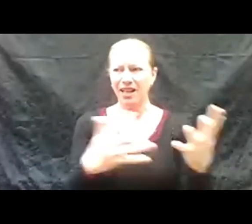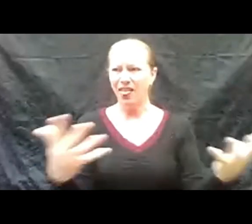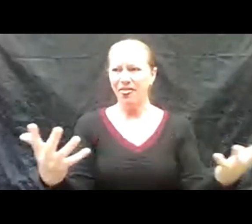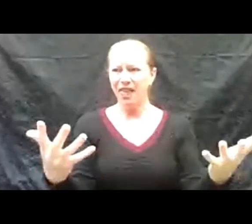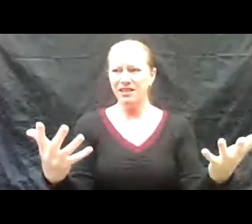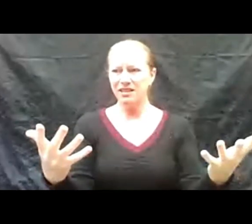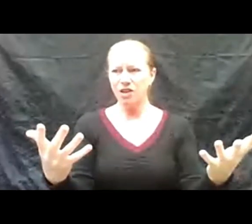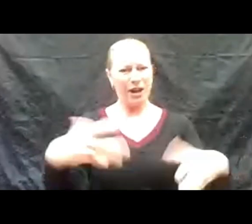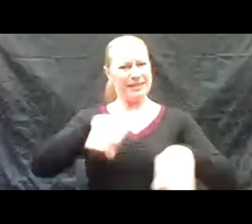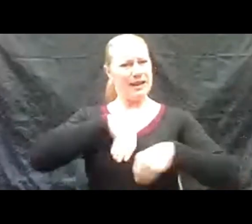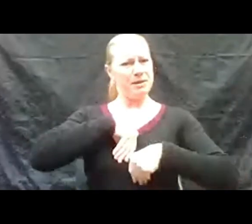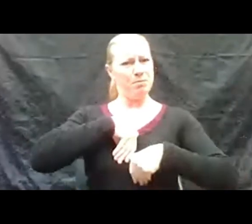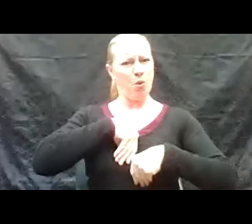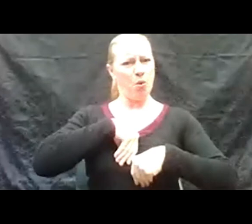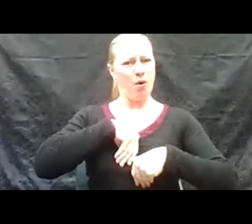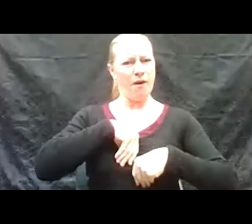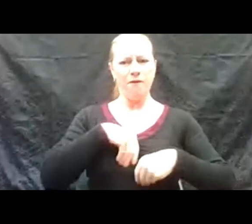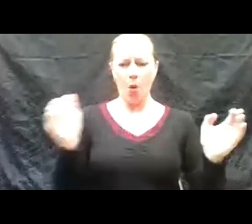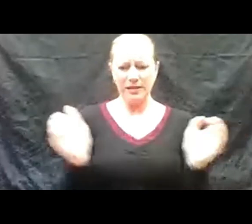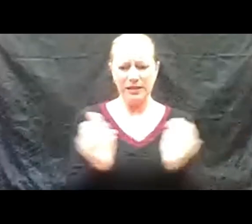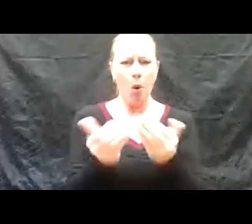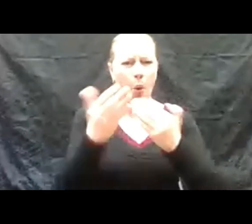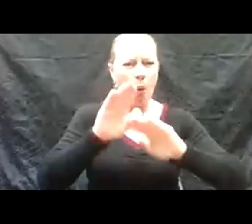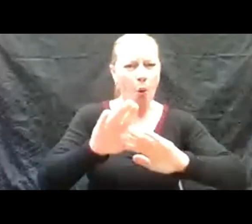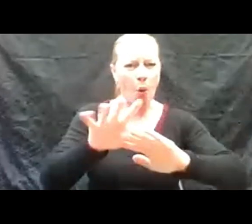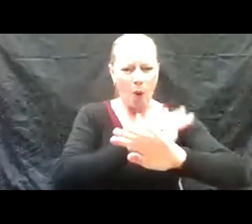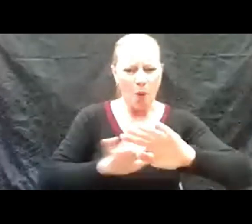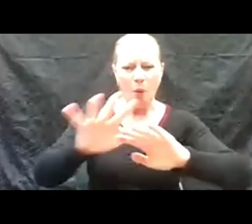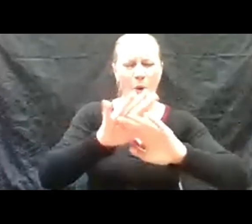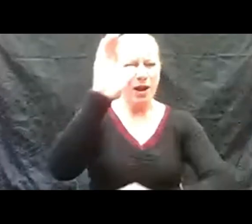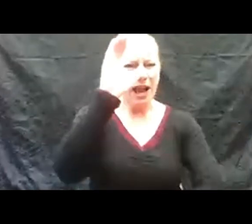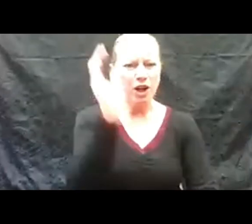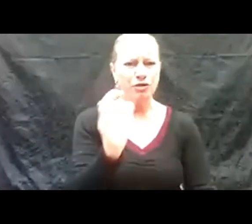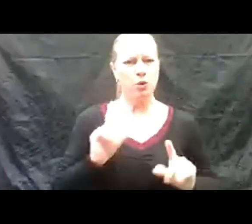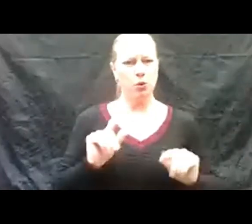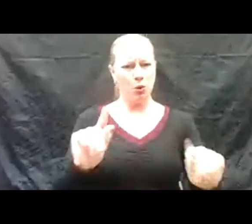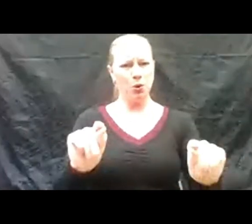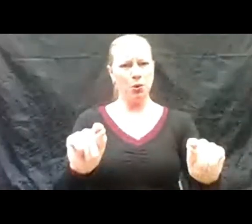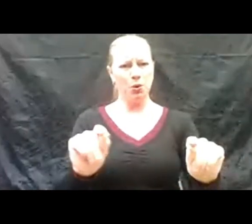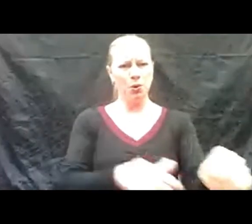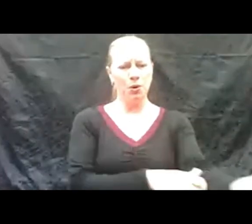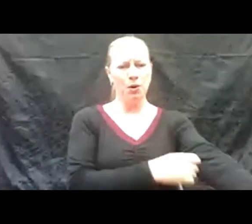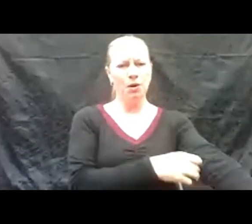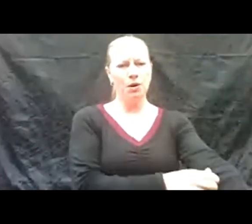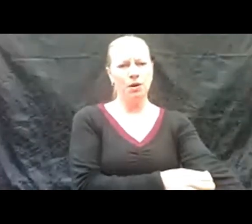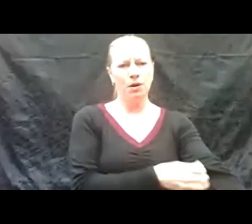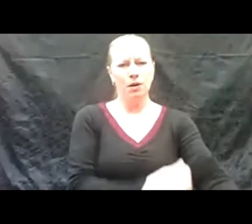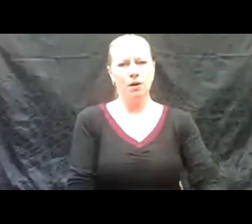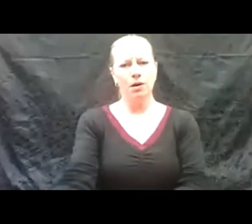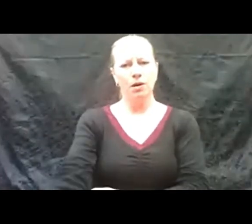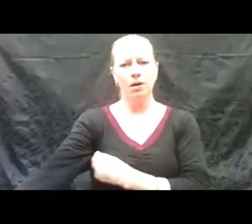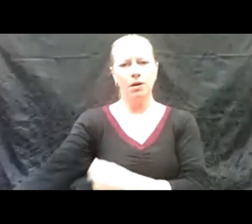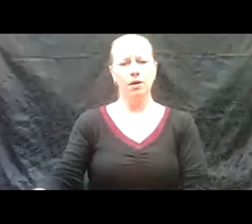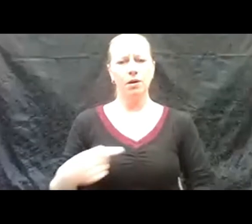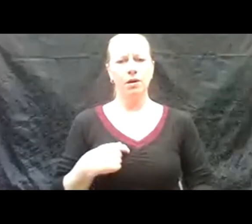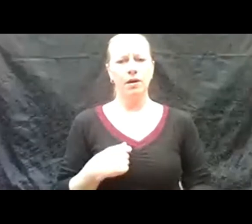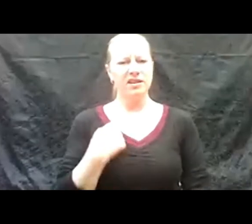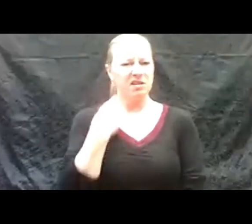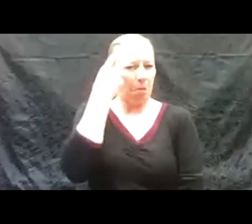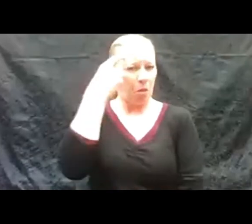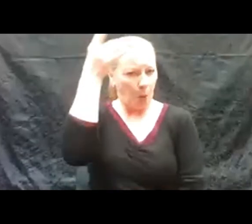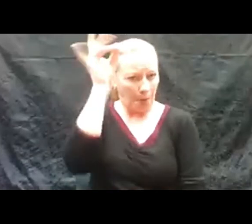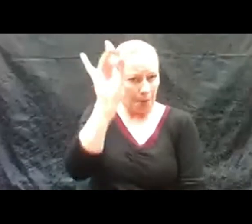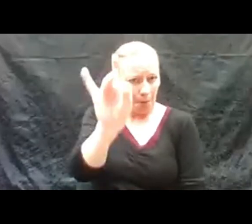unconscionable for a little nation like New Zealand to do that. And I also, just as a thought, I